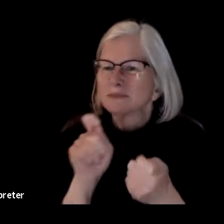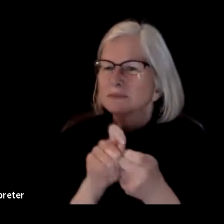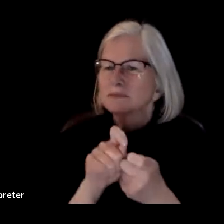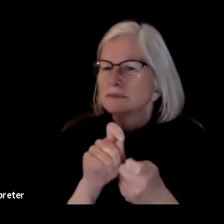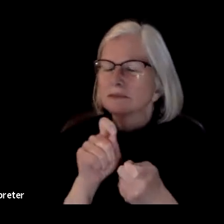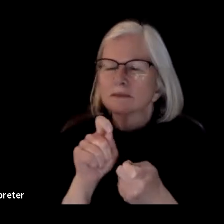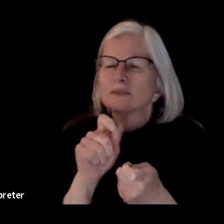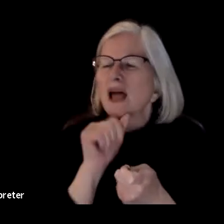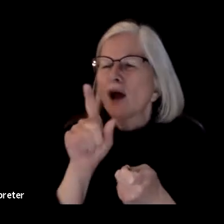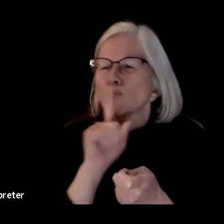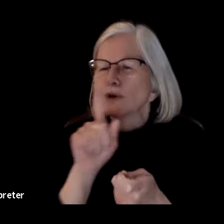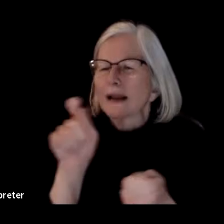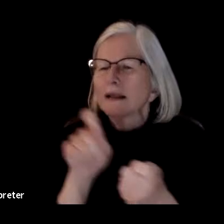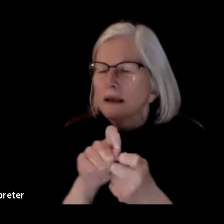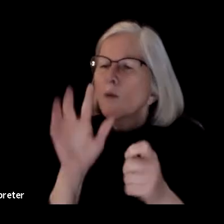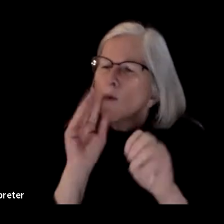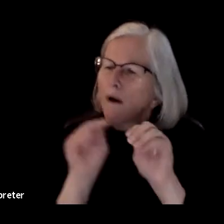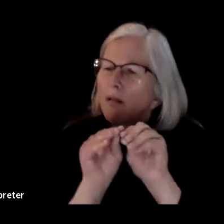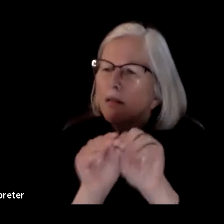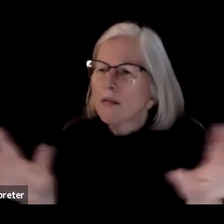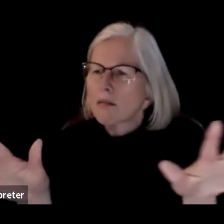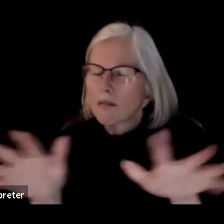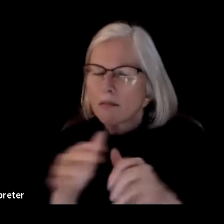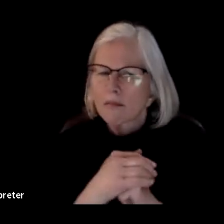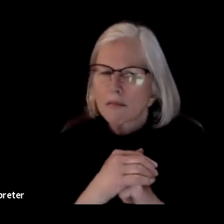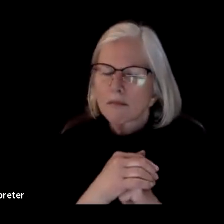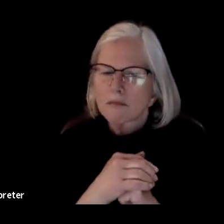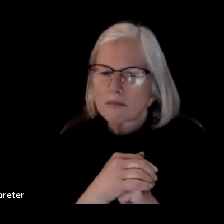out. Okay, thank you.